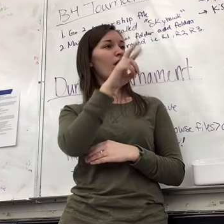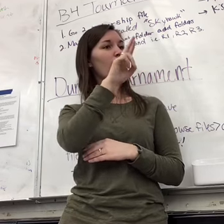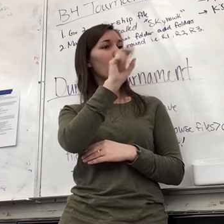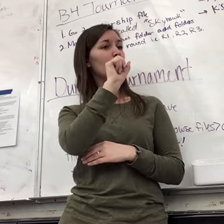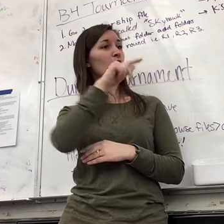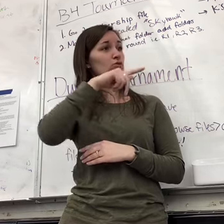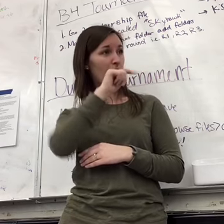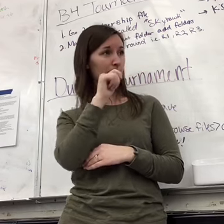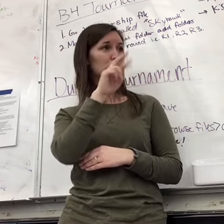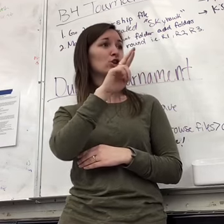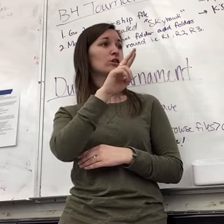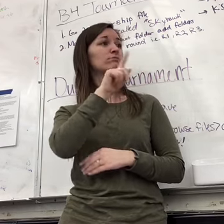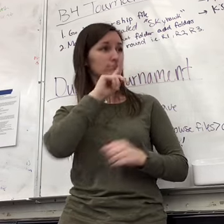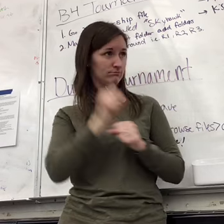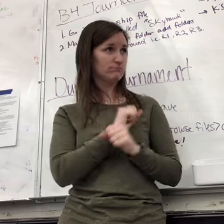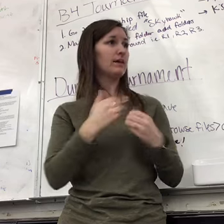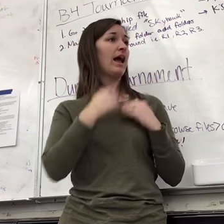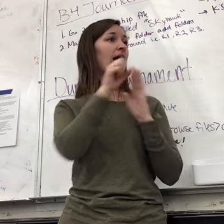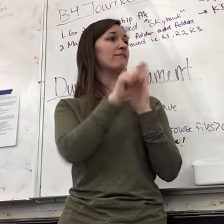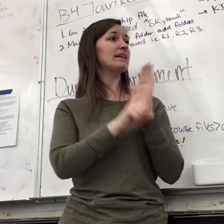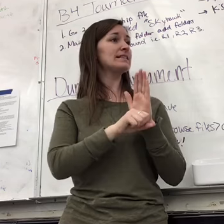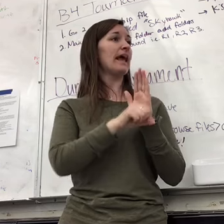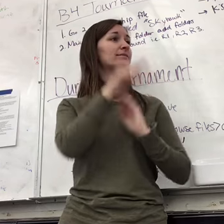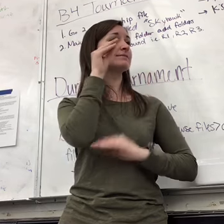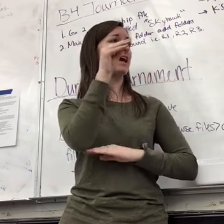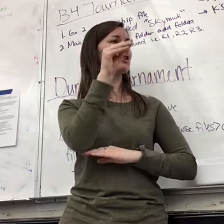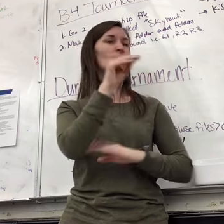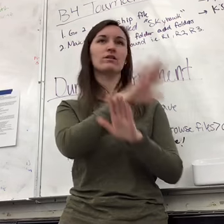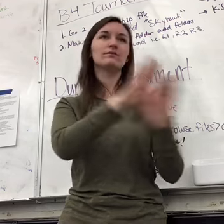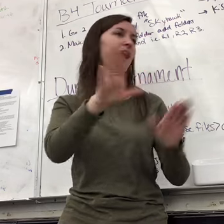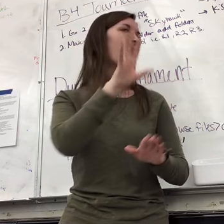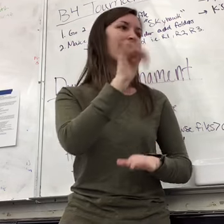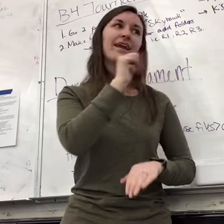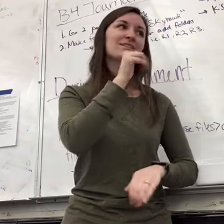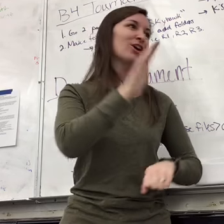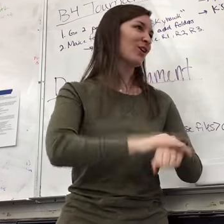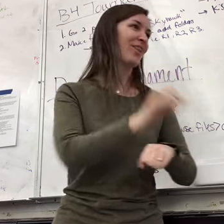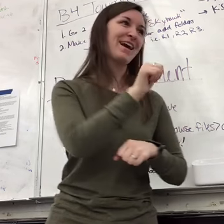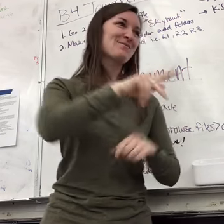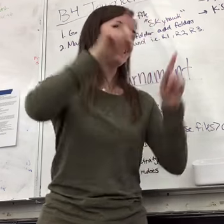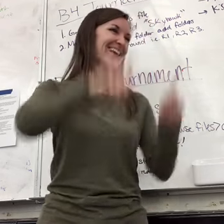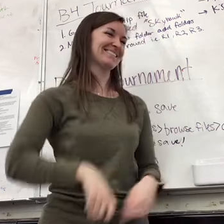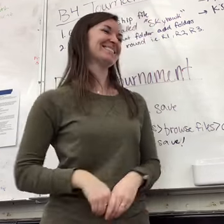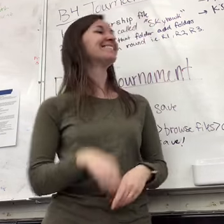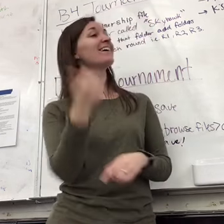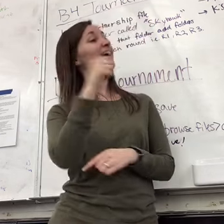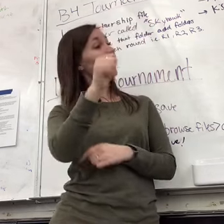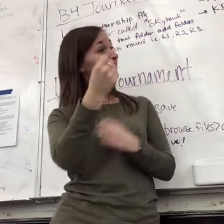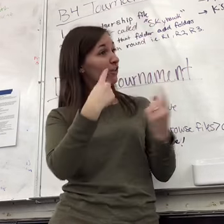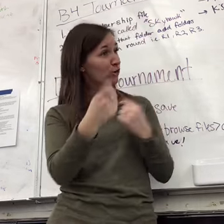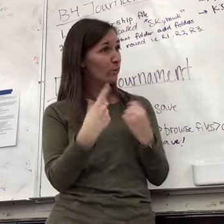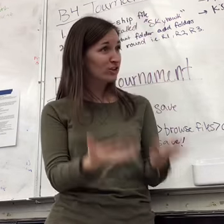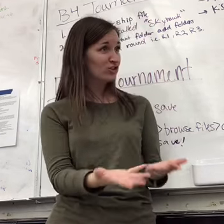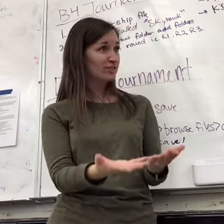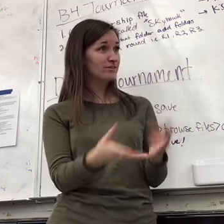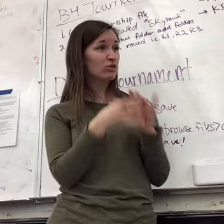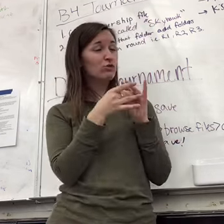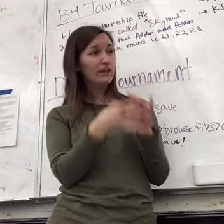is not going to be on the AP exam though. So, any more questions about anything on the test or the quiz? All